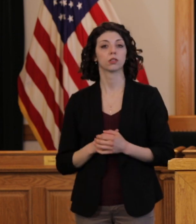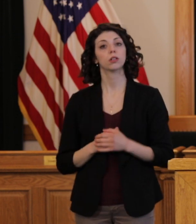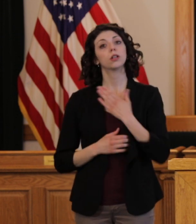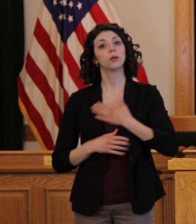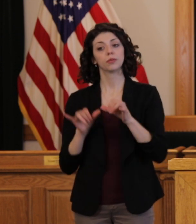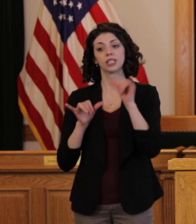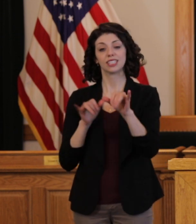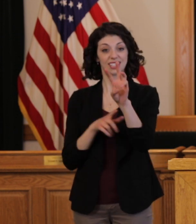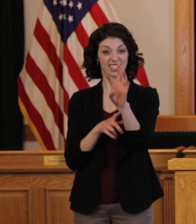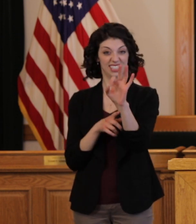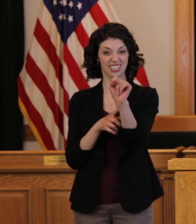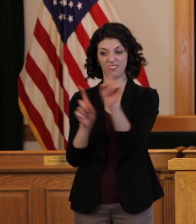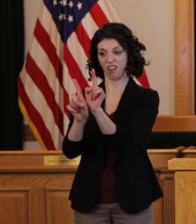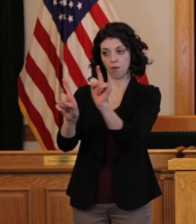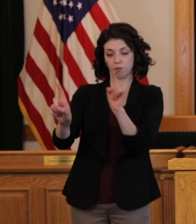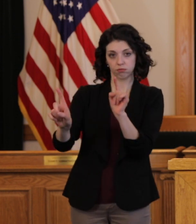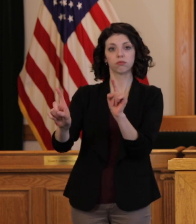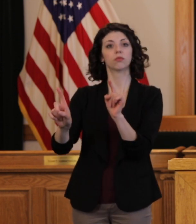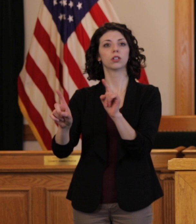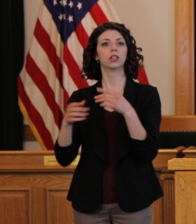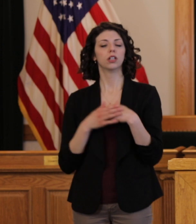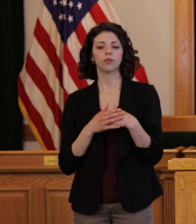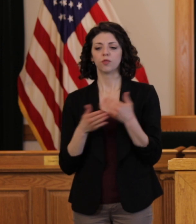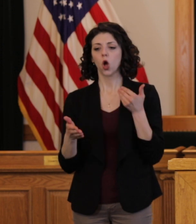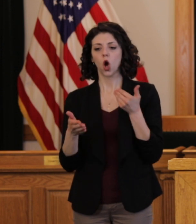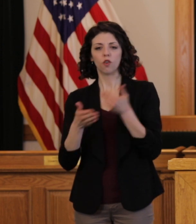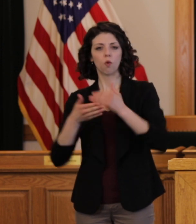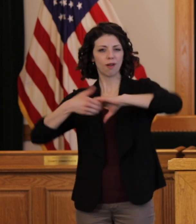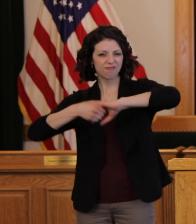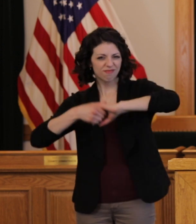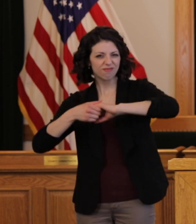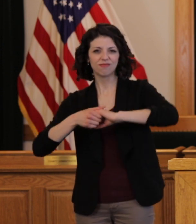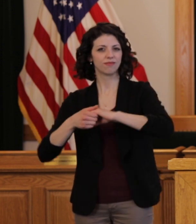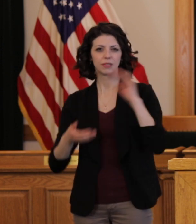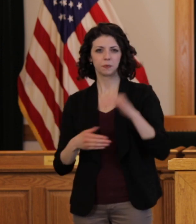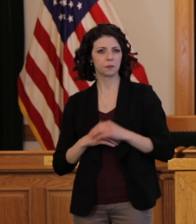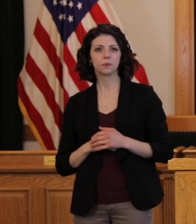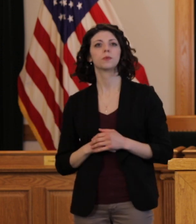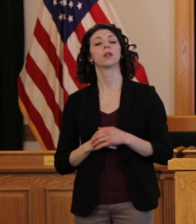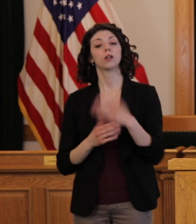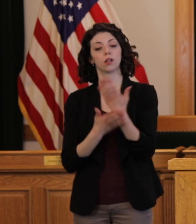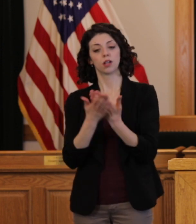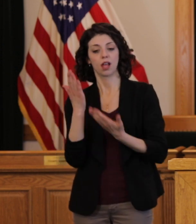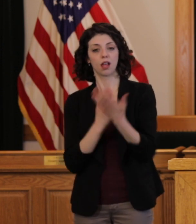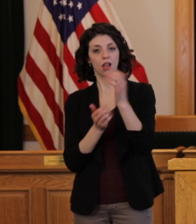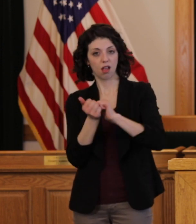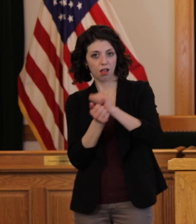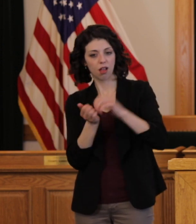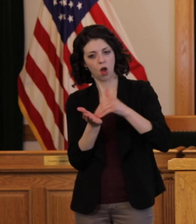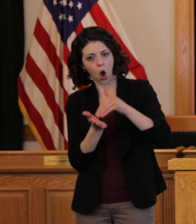and others. Avoid close contacts such as shaking hands. Wash your hands often and use a